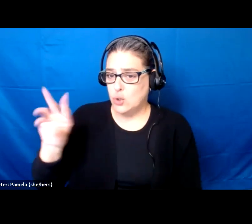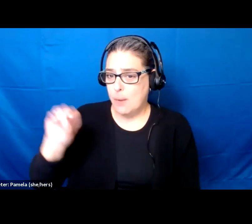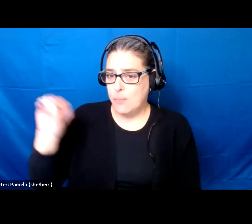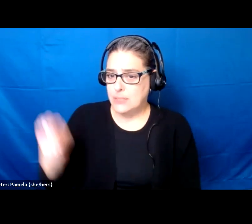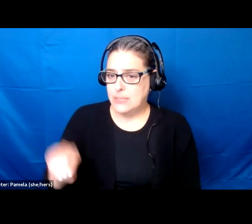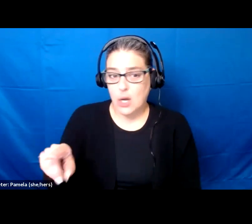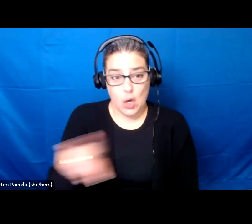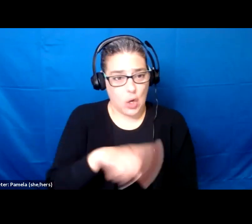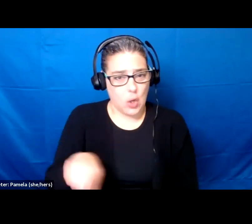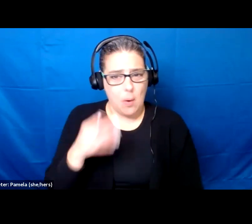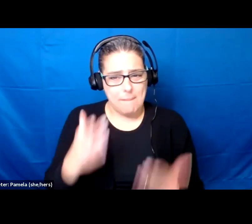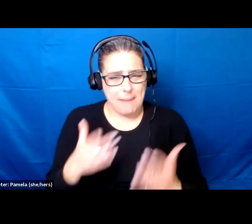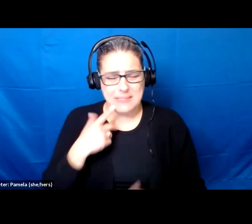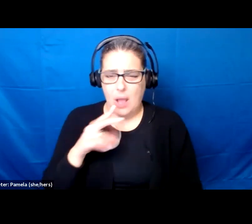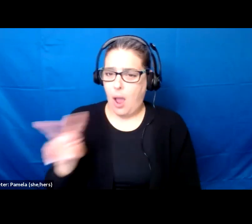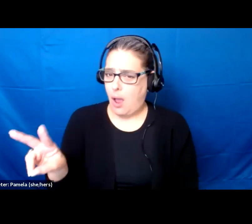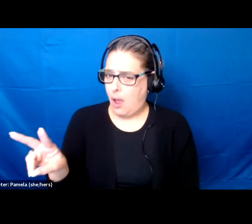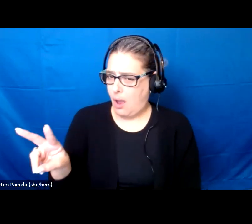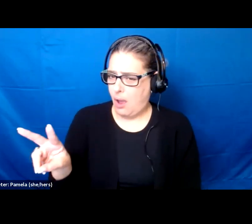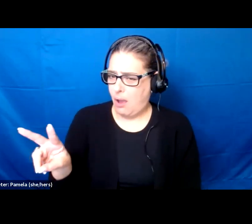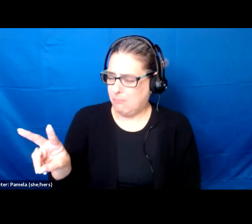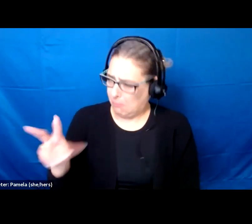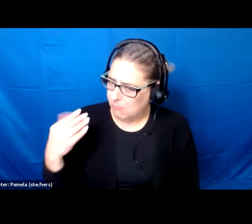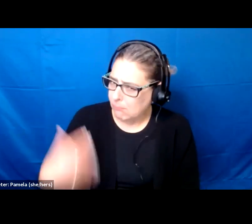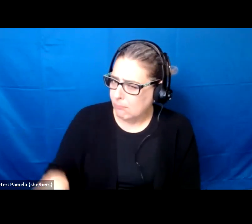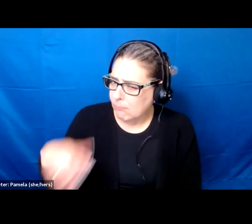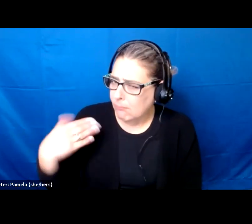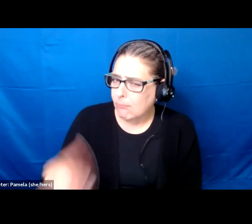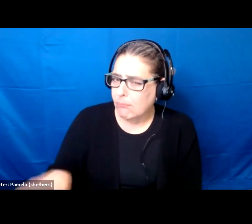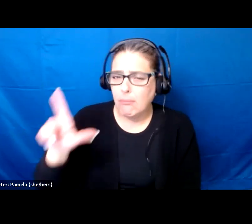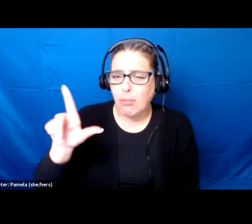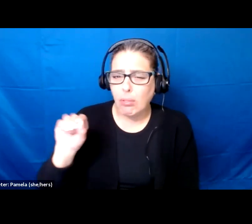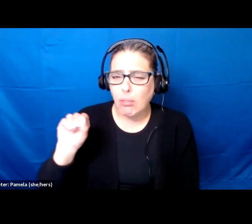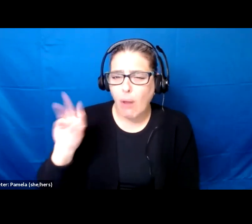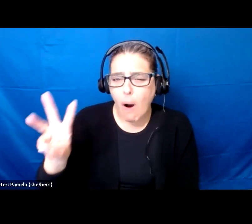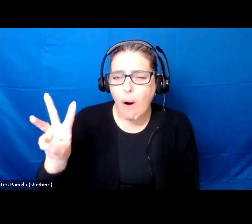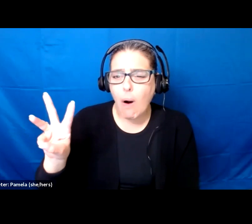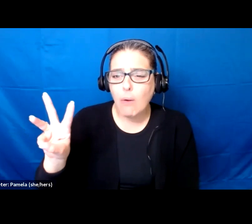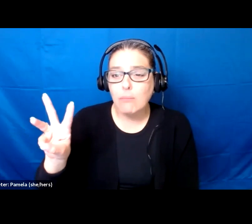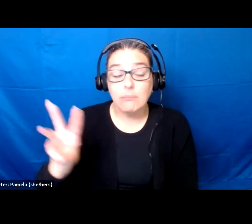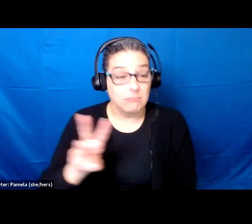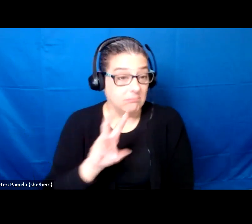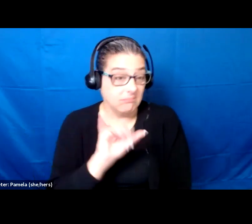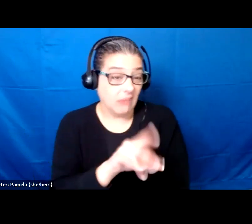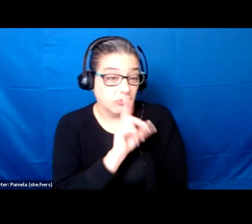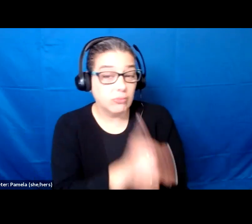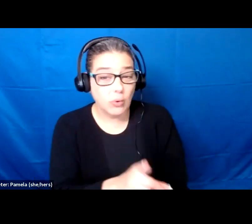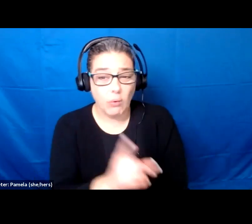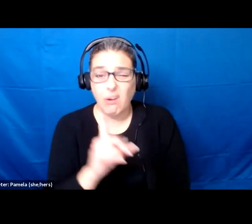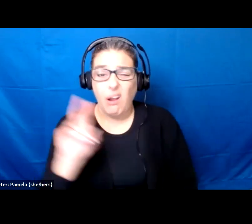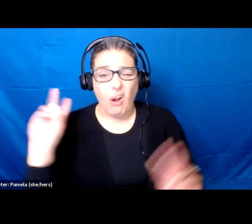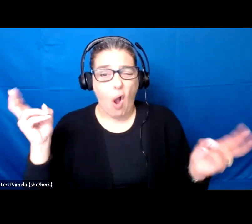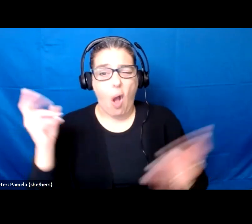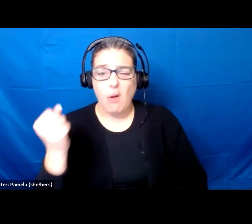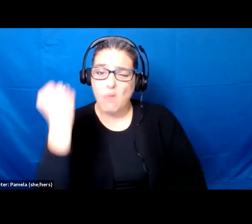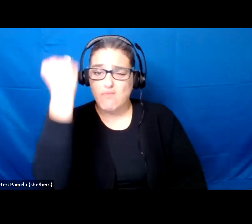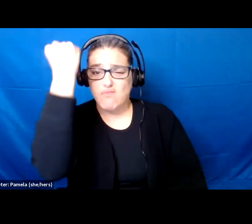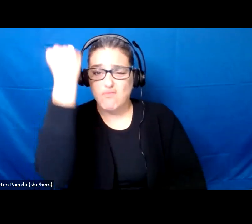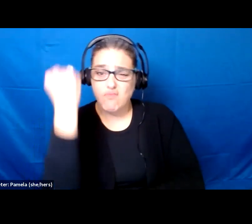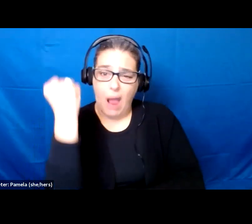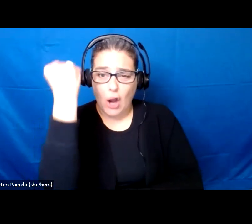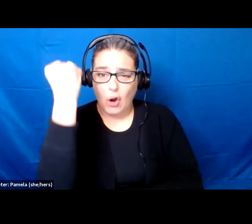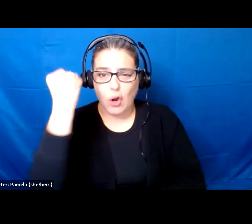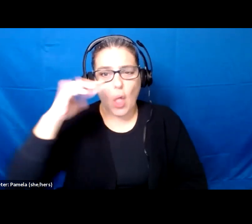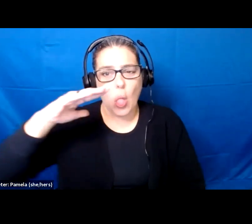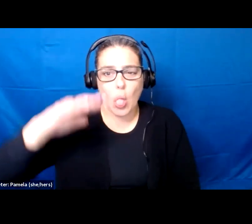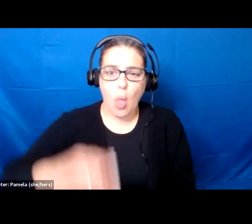wow, that sounds kind of low. And it is low. It's a record. It's a record low level of unemployment for the